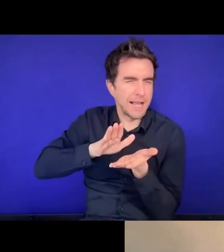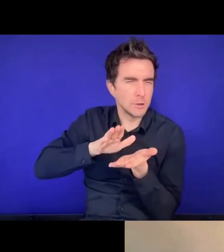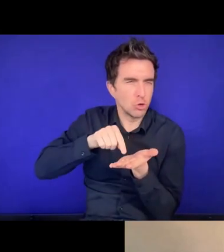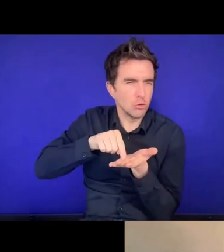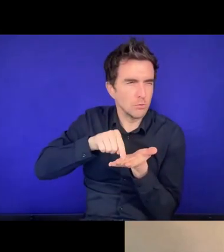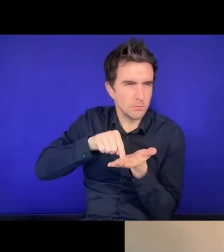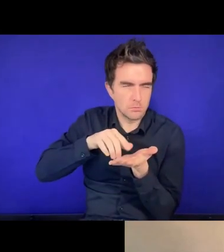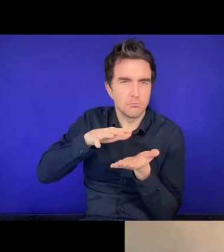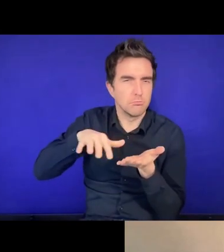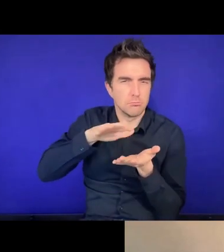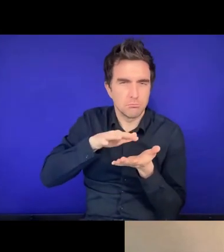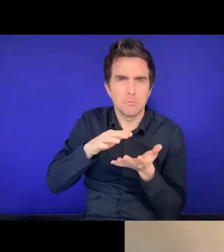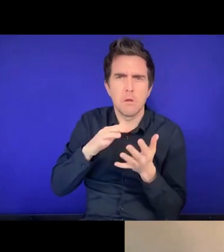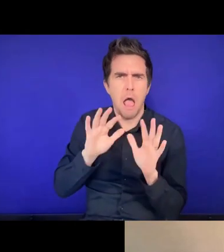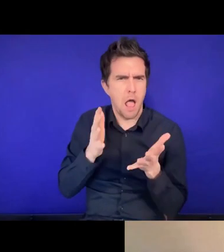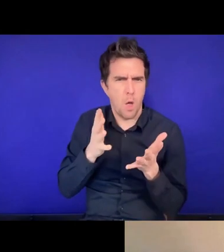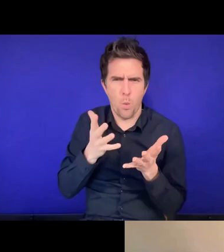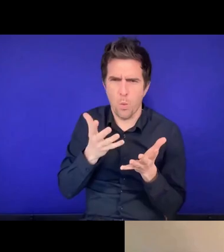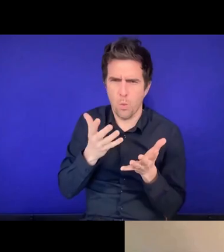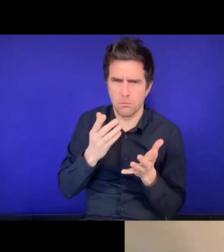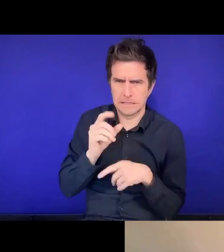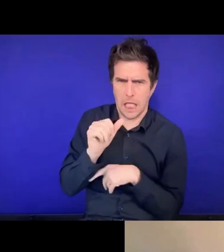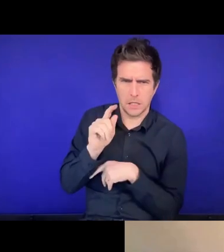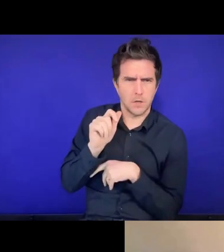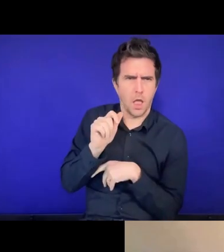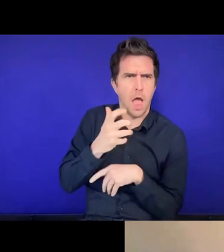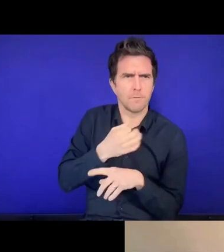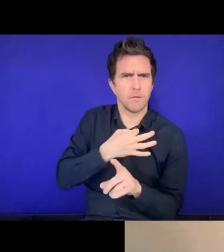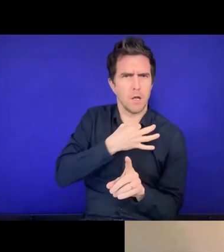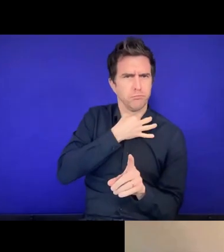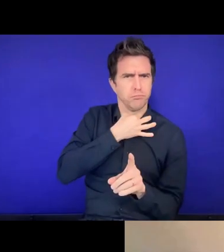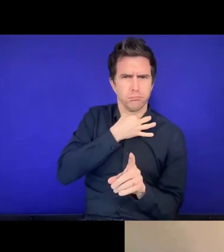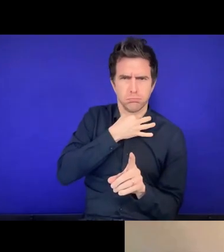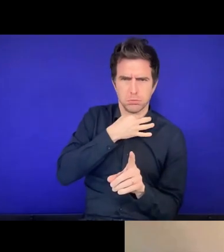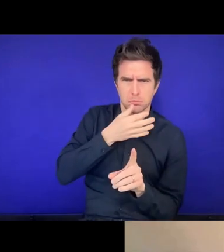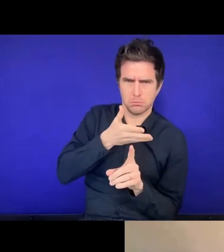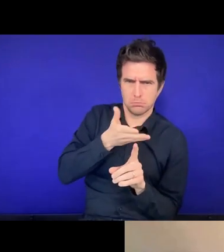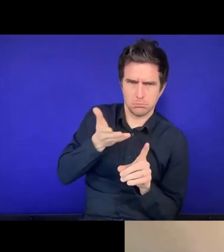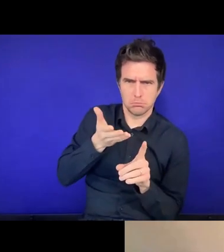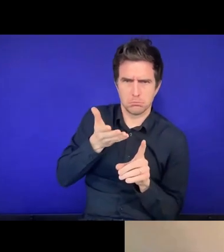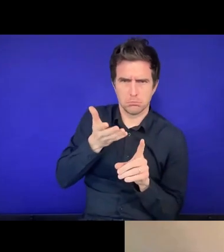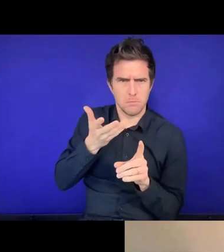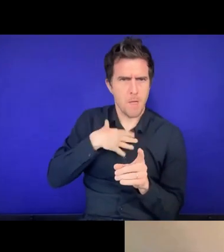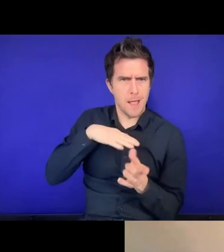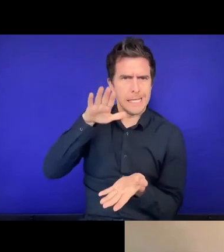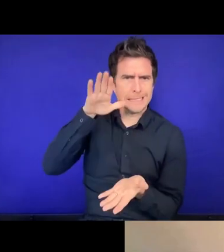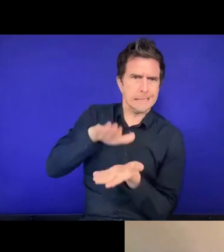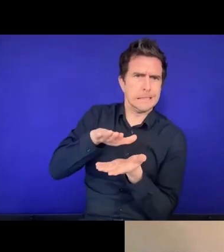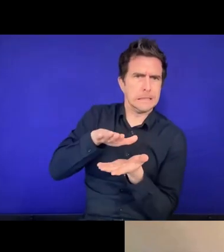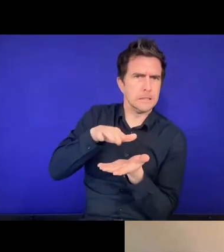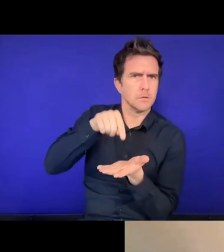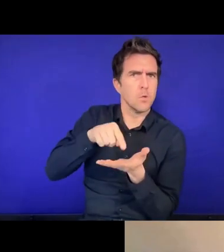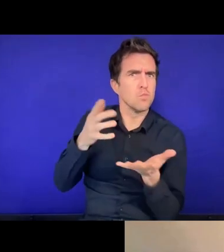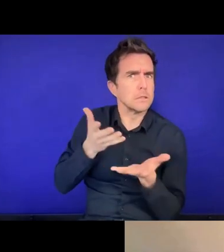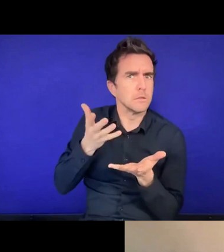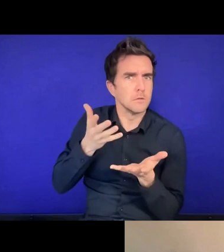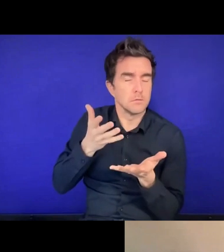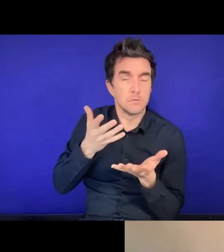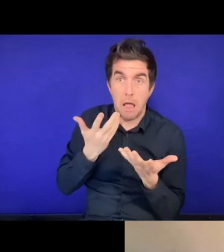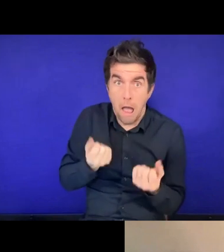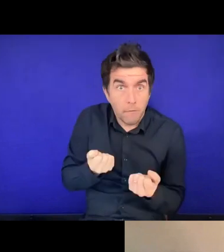any practices, any best practices on how to do it. So maybe I go first to